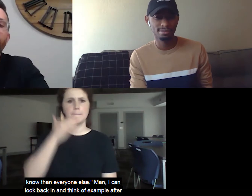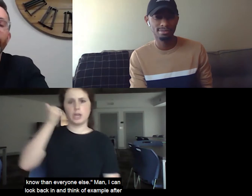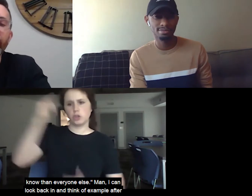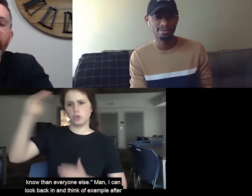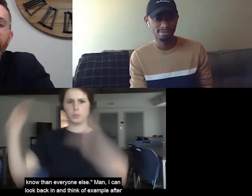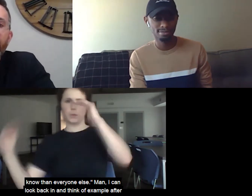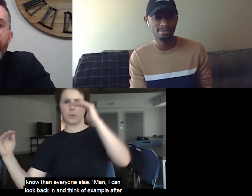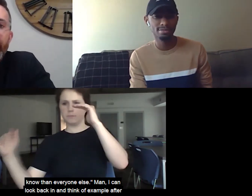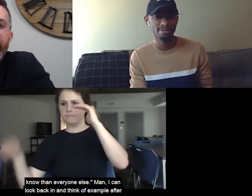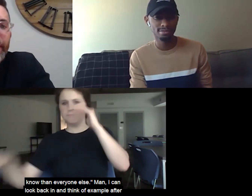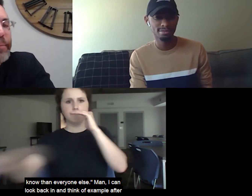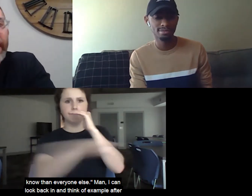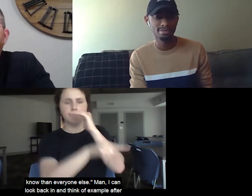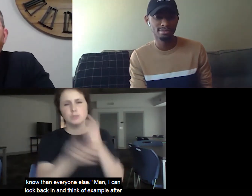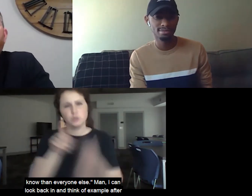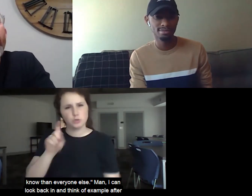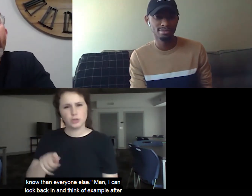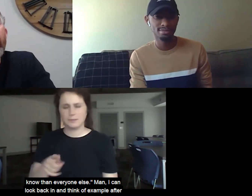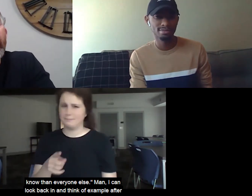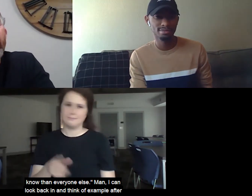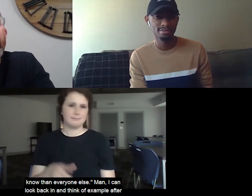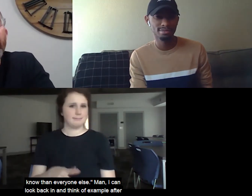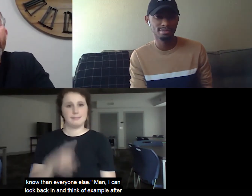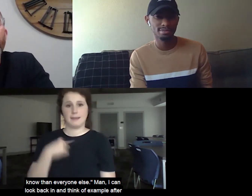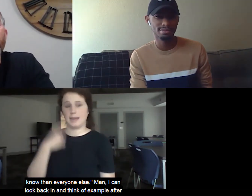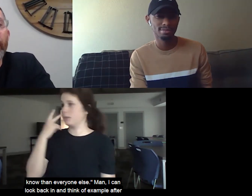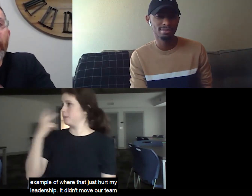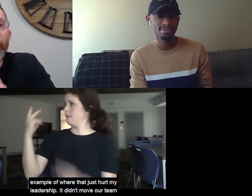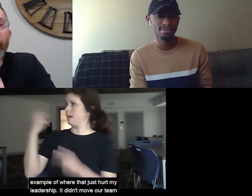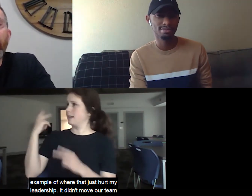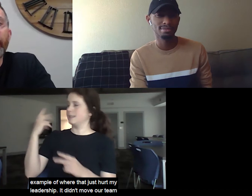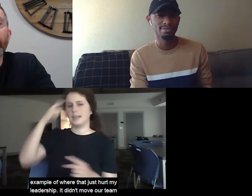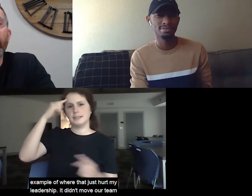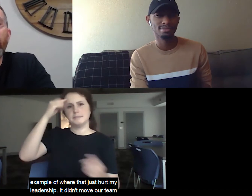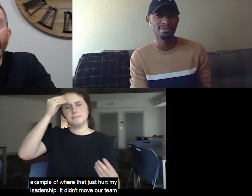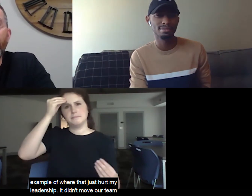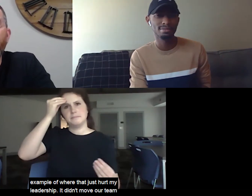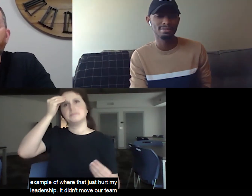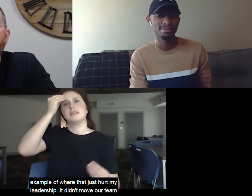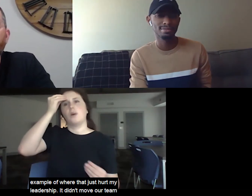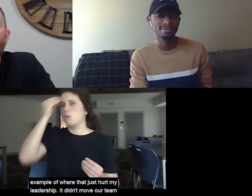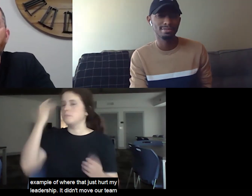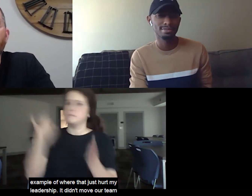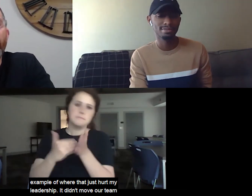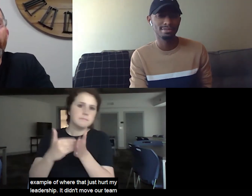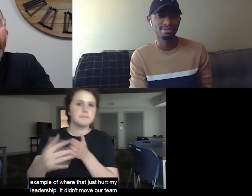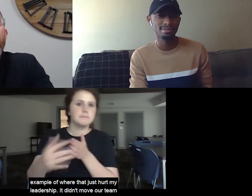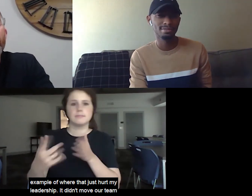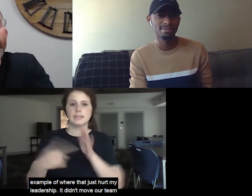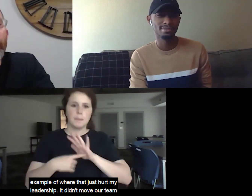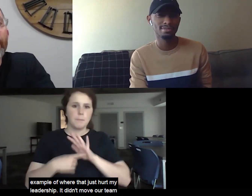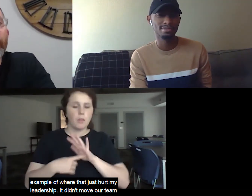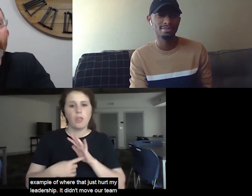everyone else. And man, I can look back and think of example after example of where